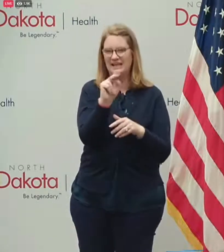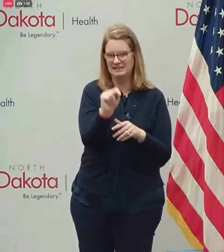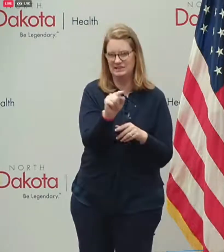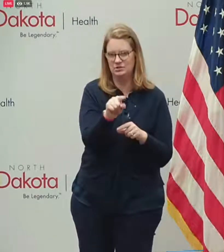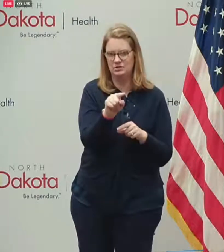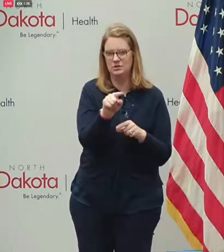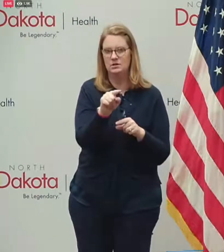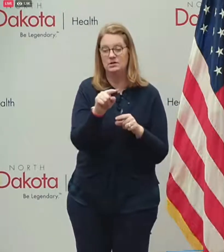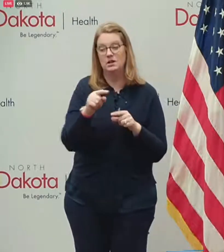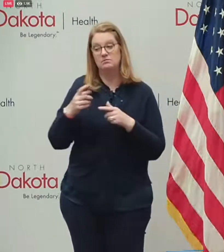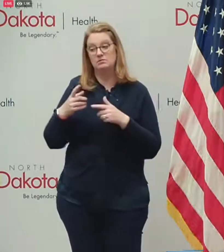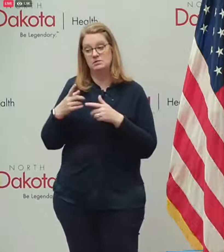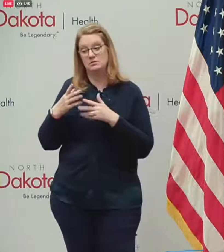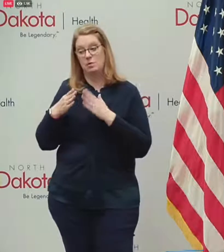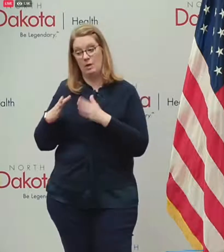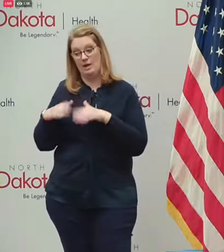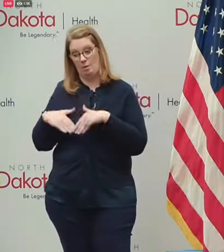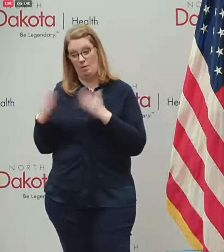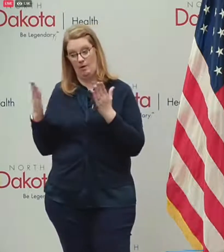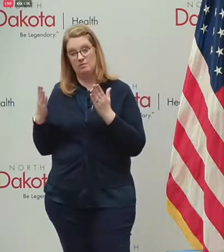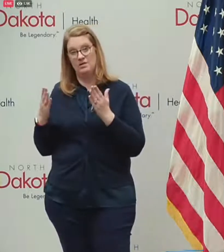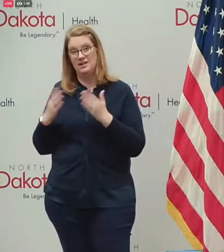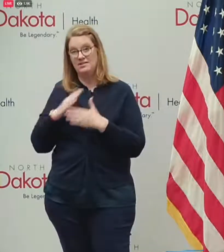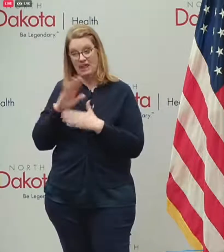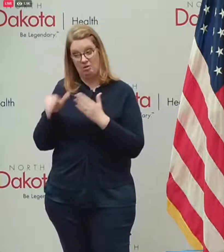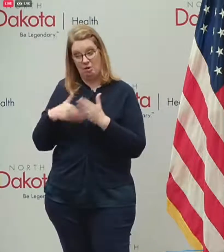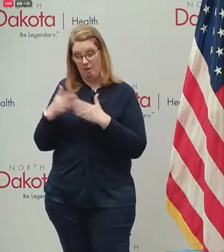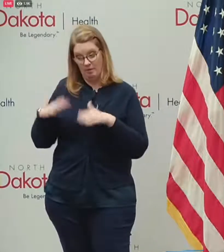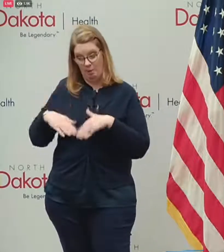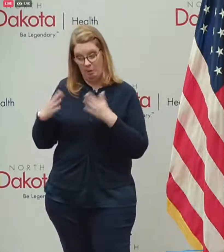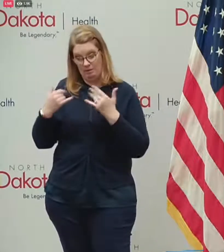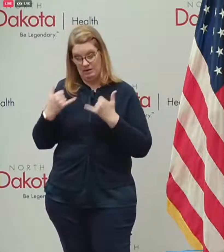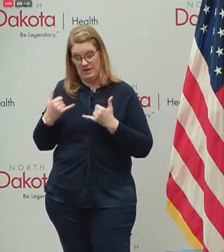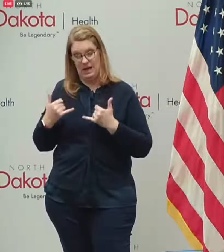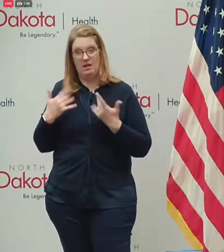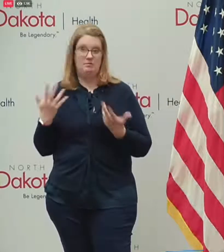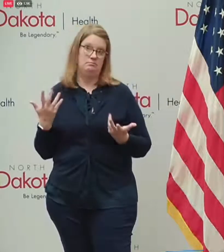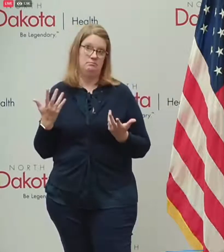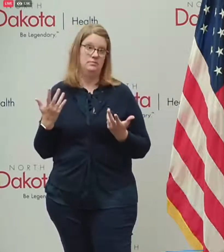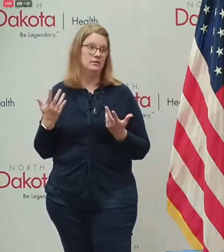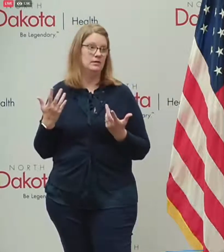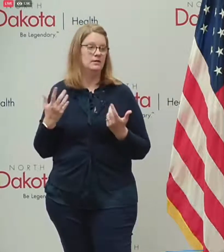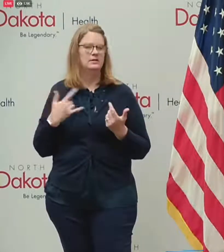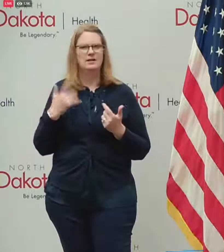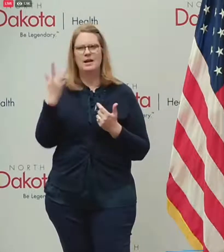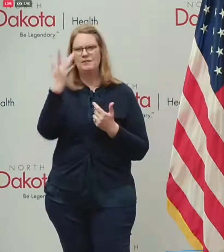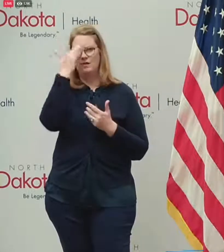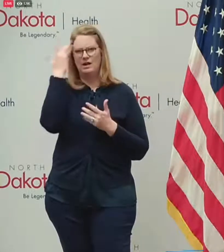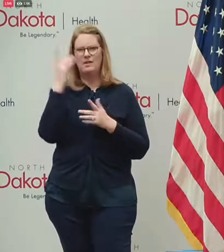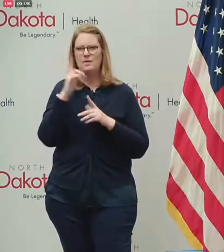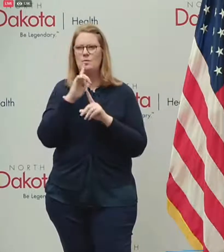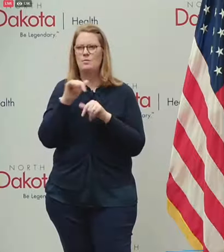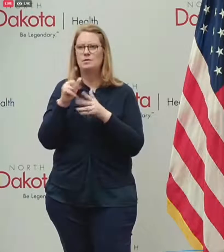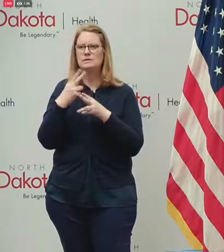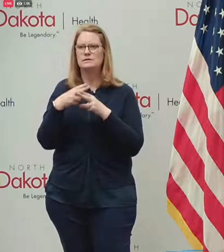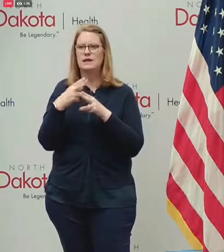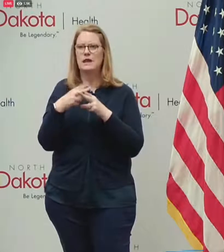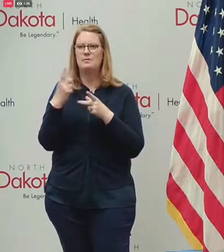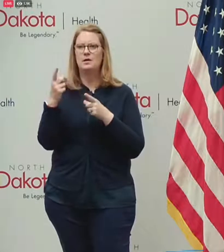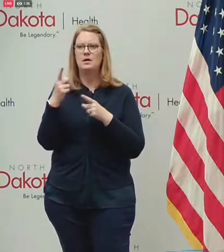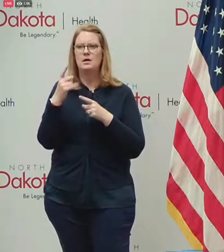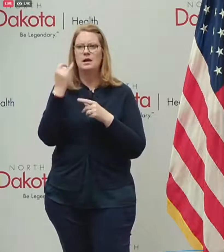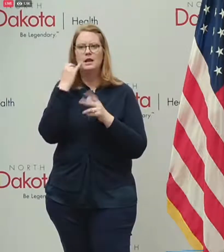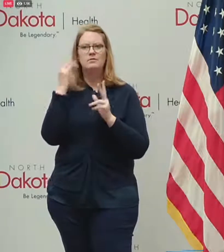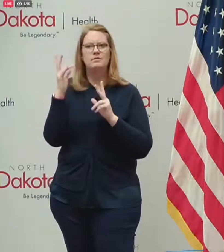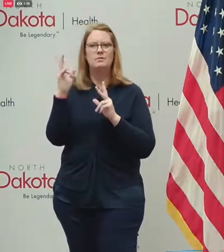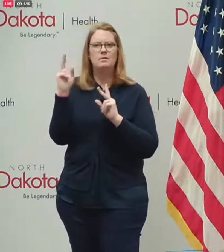them up today. These could all be opened up today. I mean, I forget the reporter's name back there. But if people